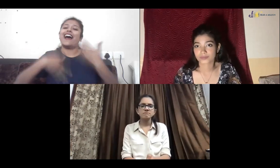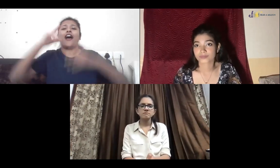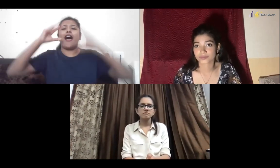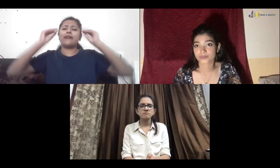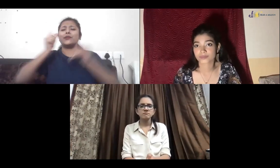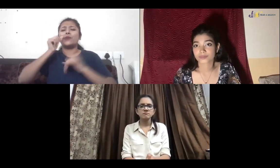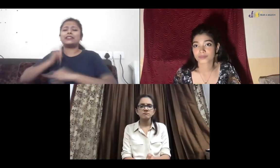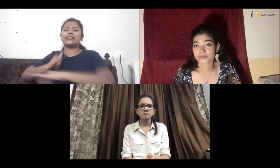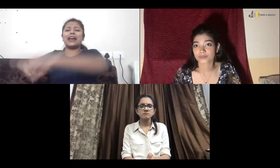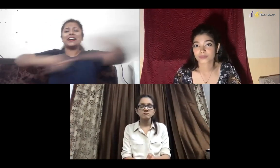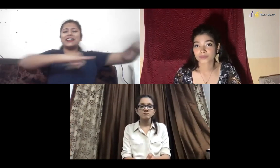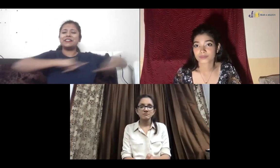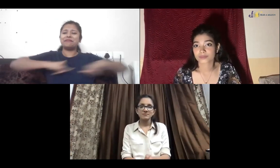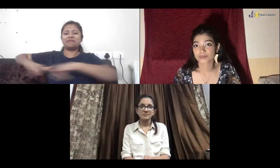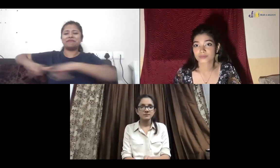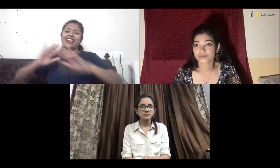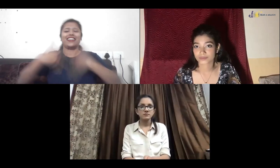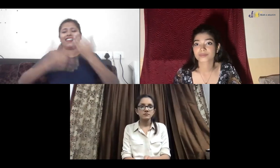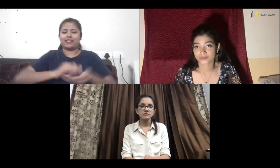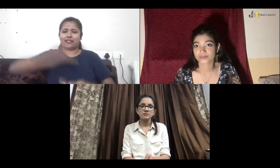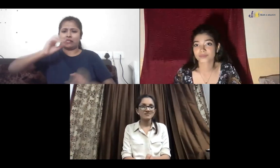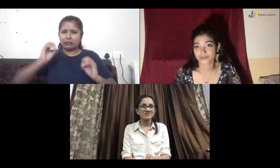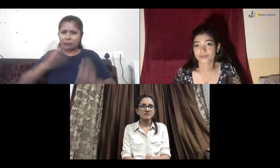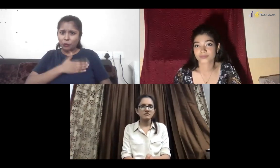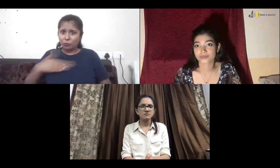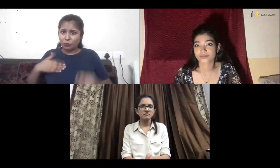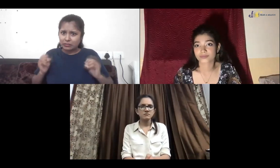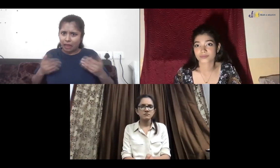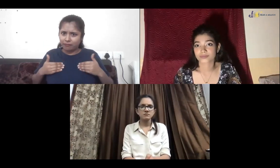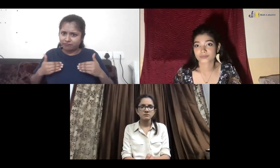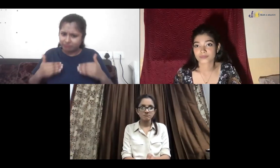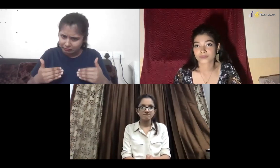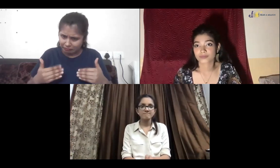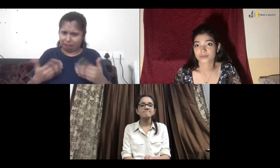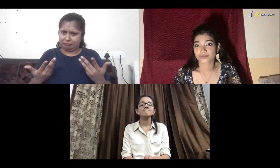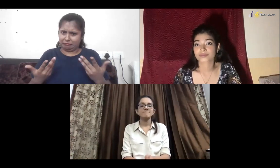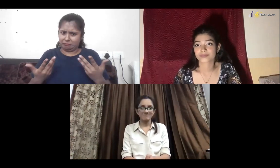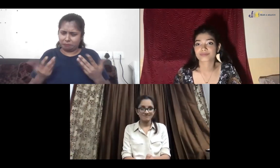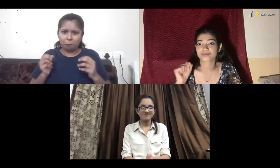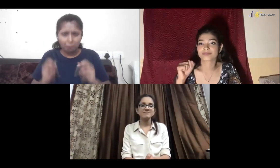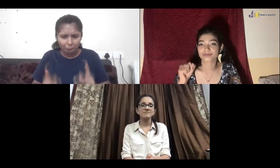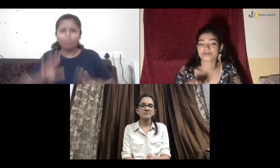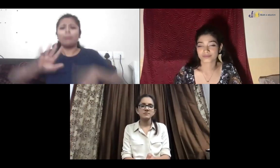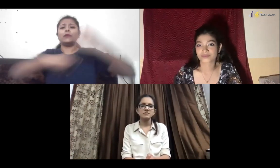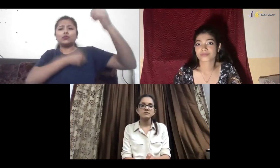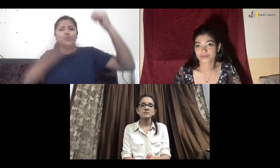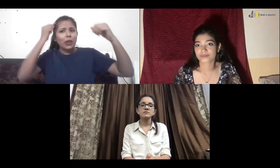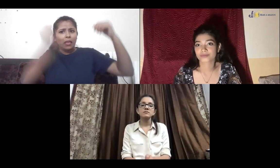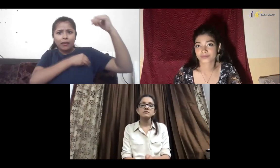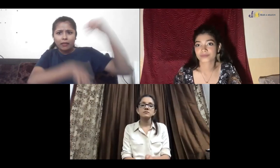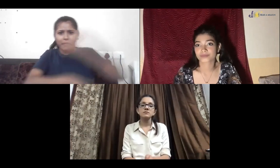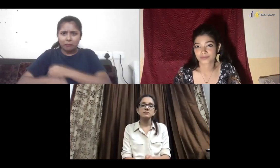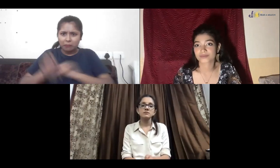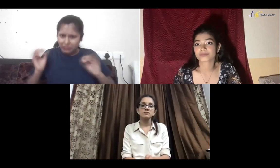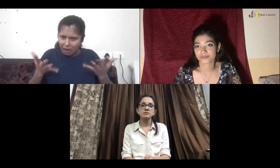growing, and we were not aware. We were just equally like boys and girls. We were. Have you feel any changes in your